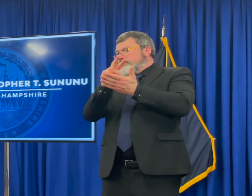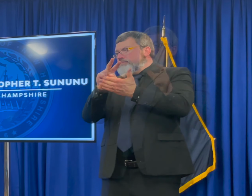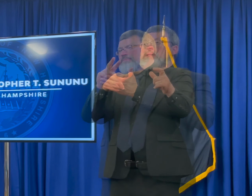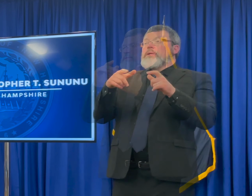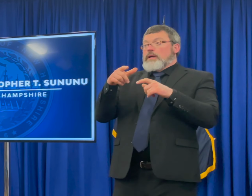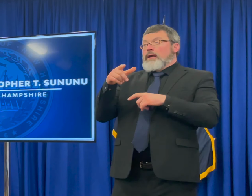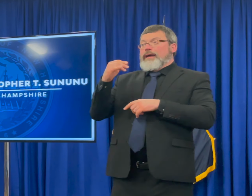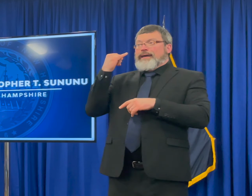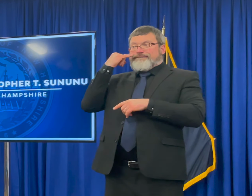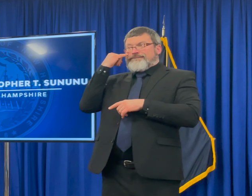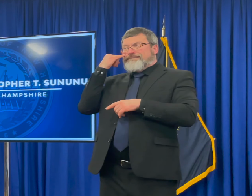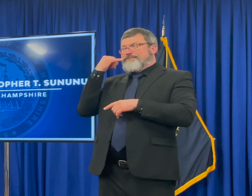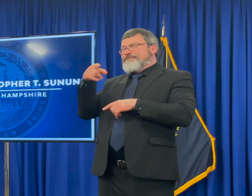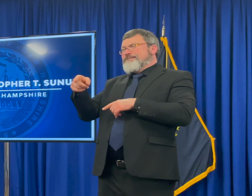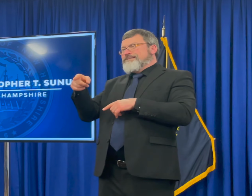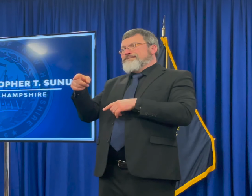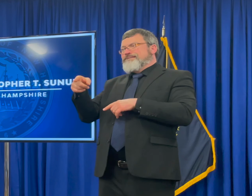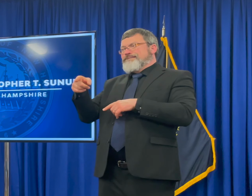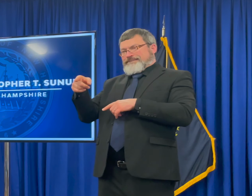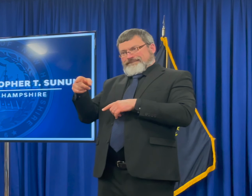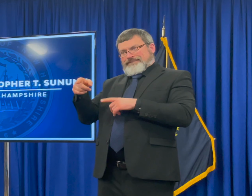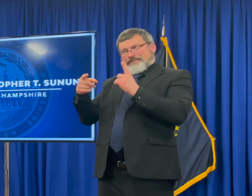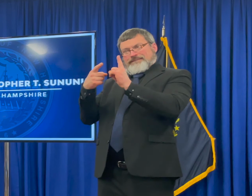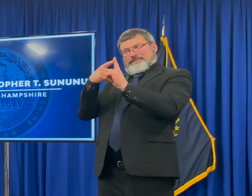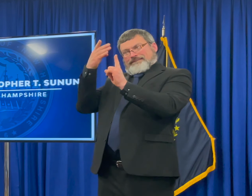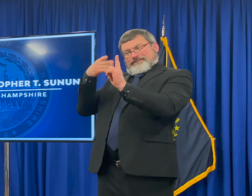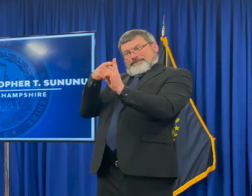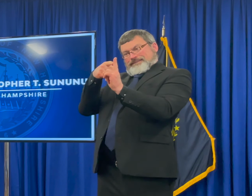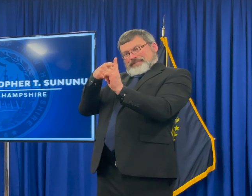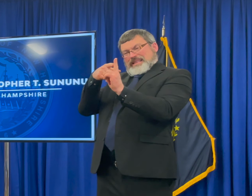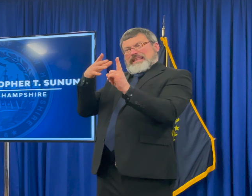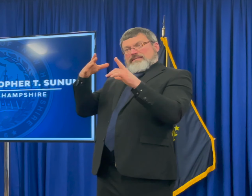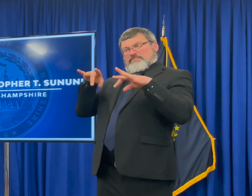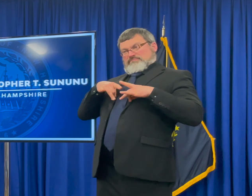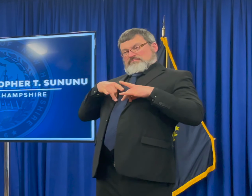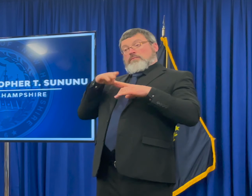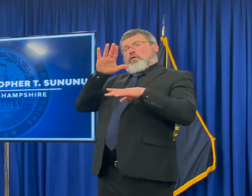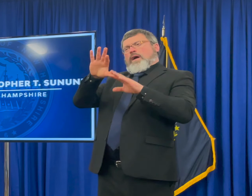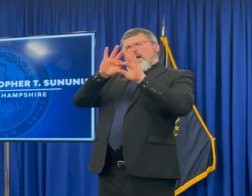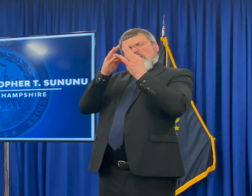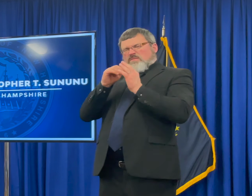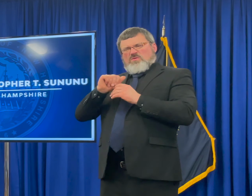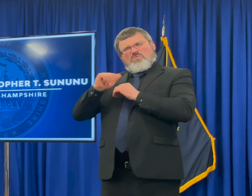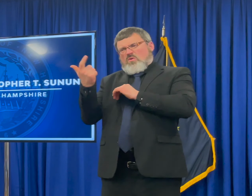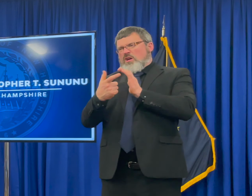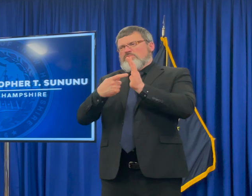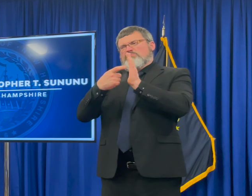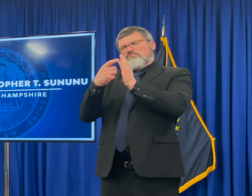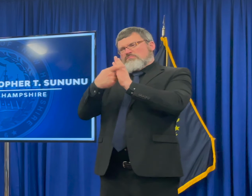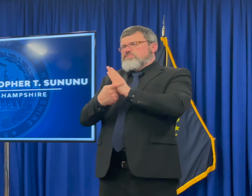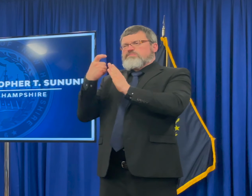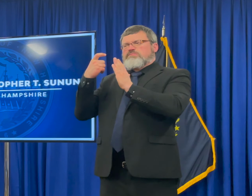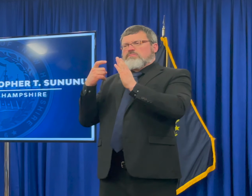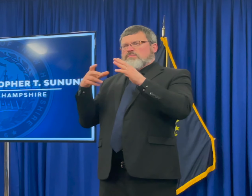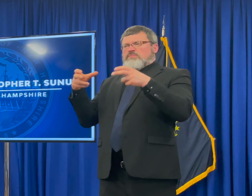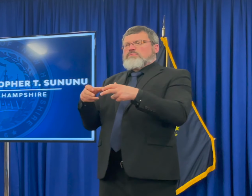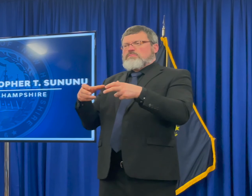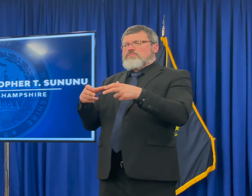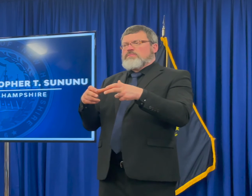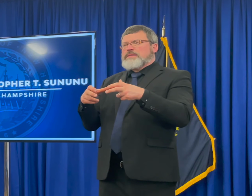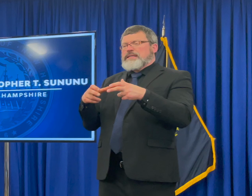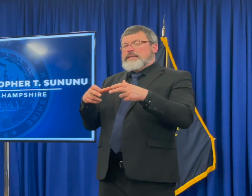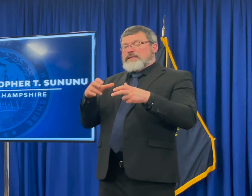quarantine. So there's general interest to try and decrease the impact and the burden that quarantine has for people that are close